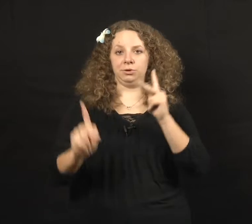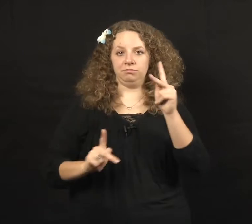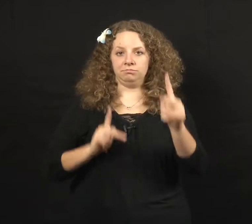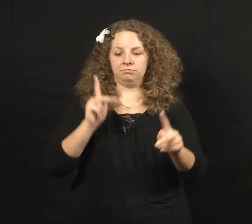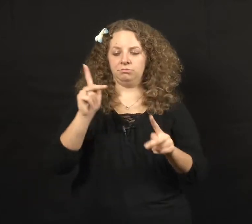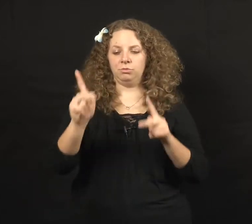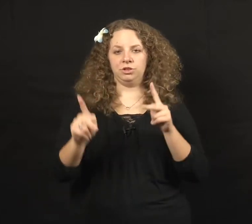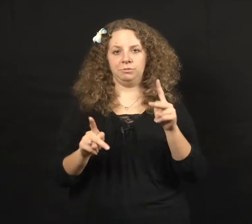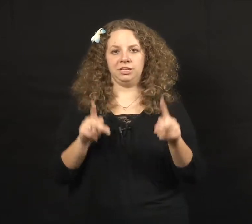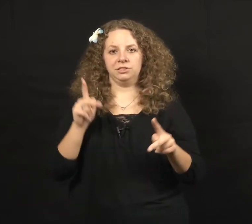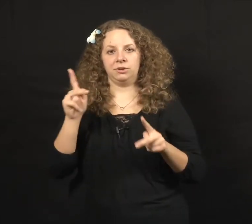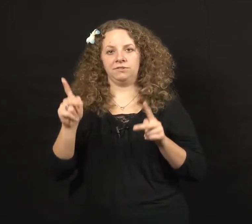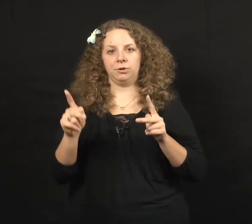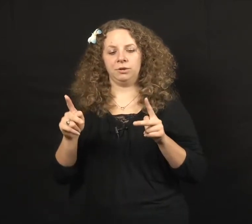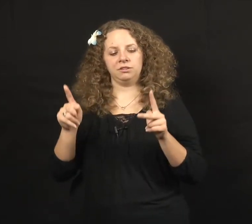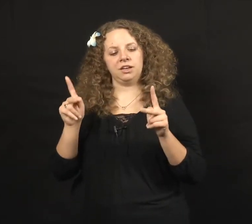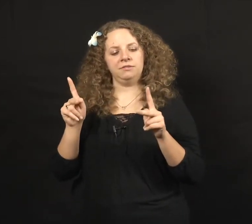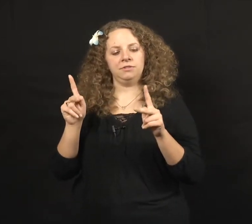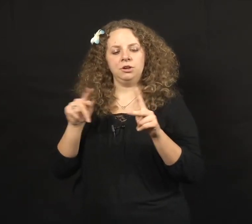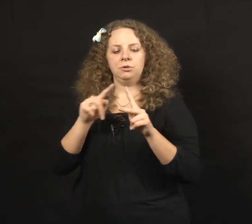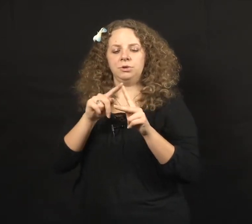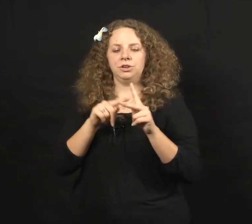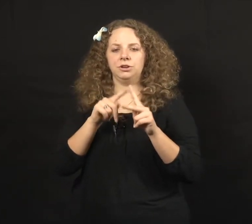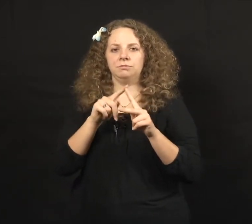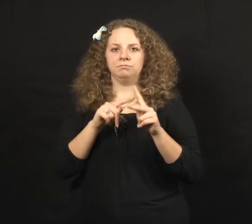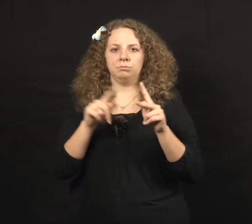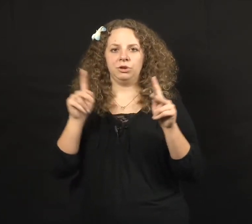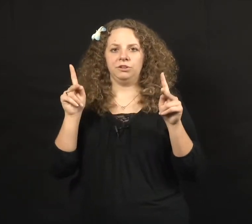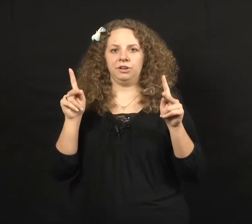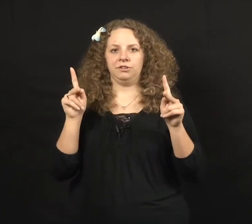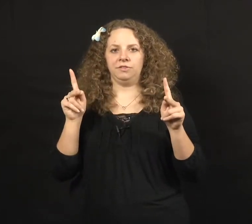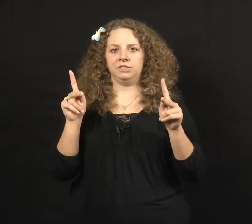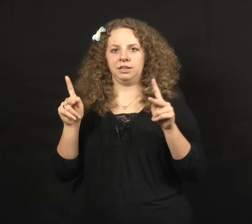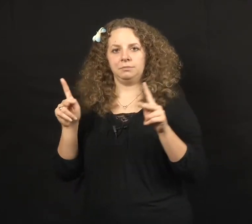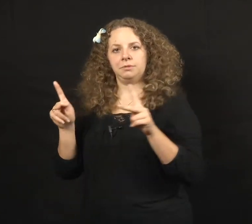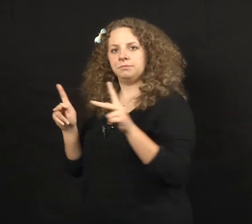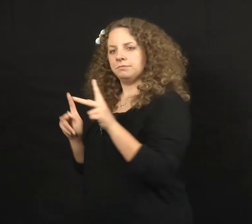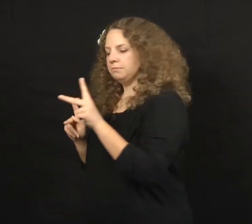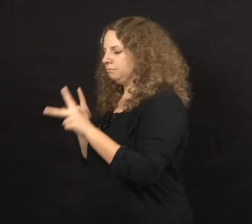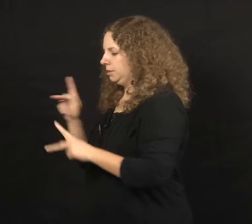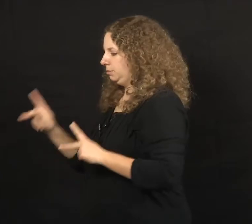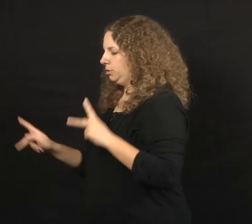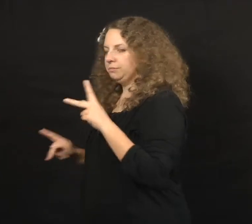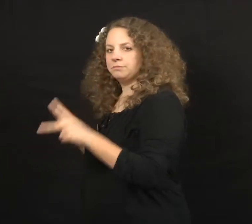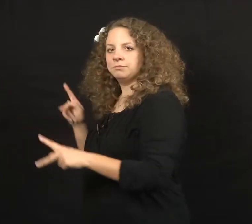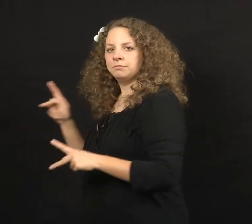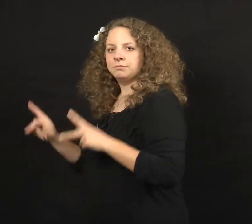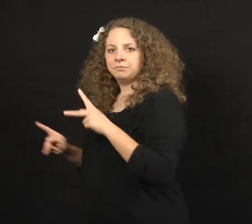People, with your P's going forward, kind of with your pointer finger facing up. People.